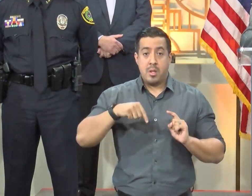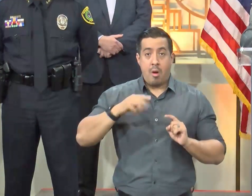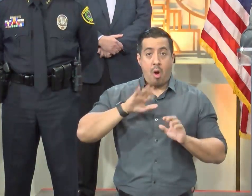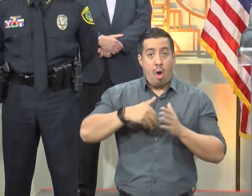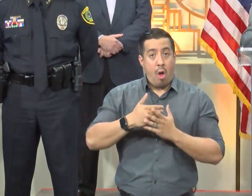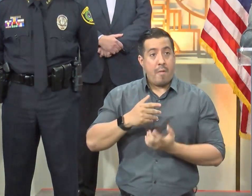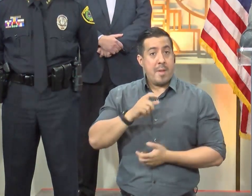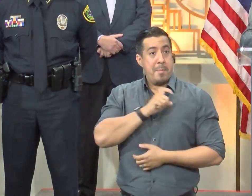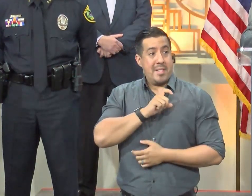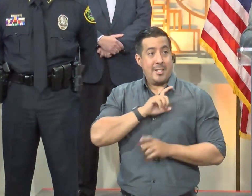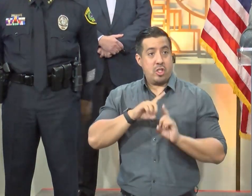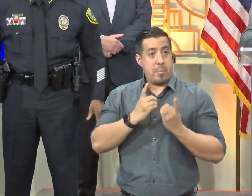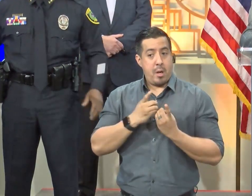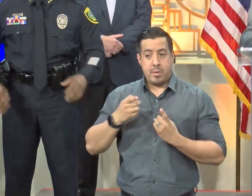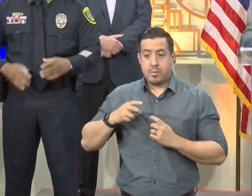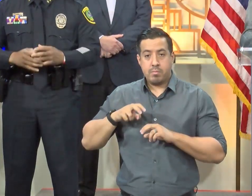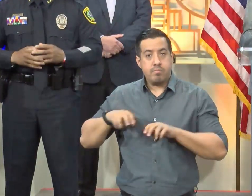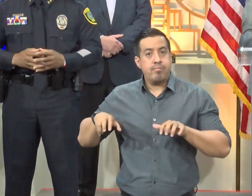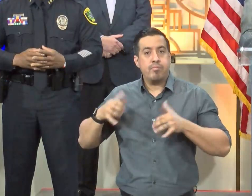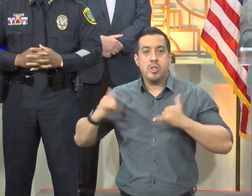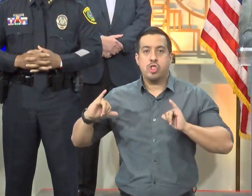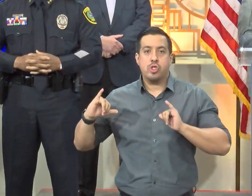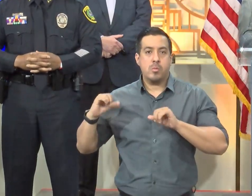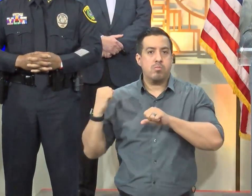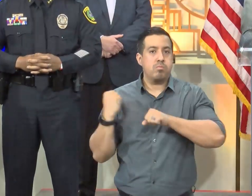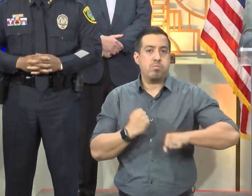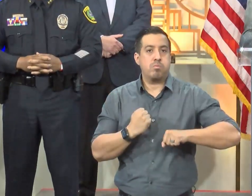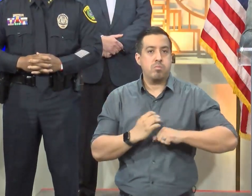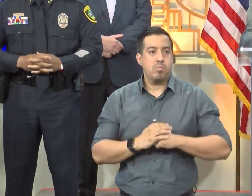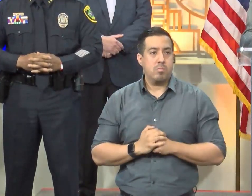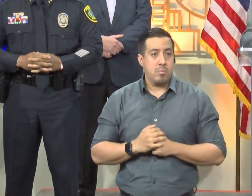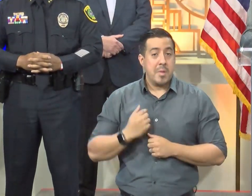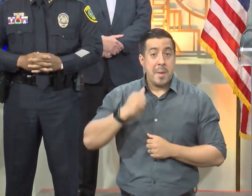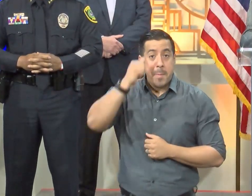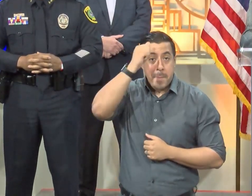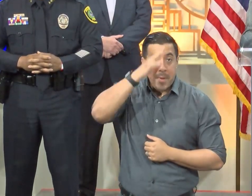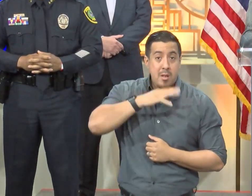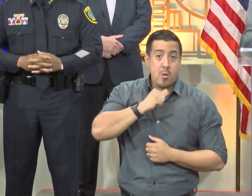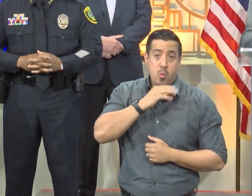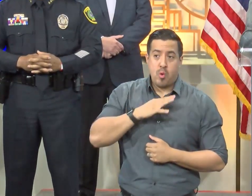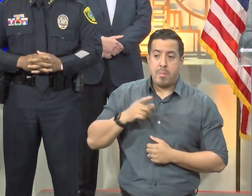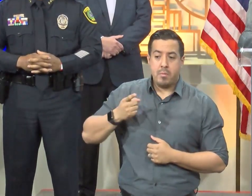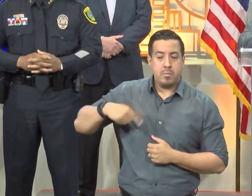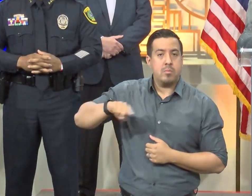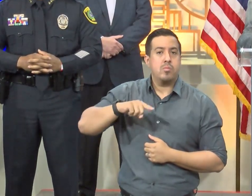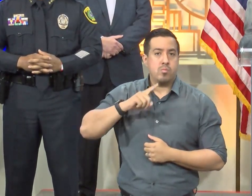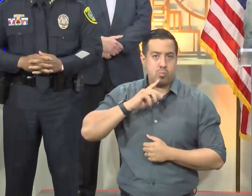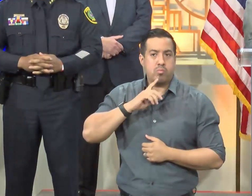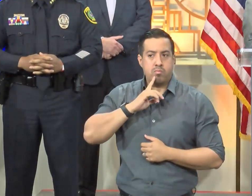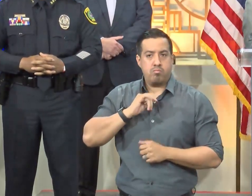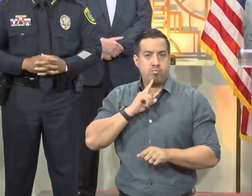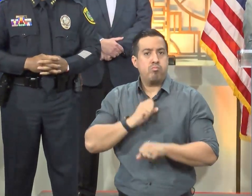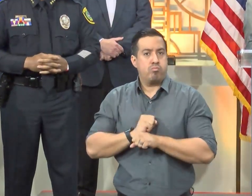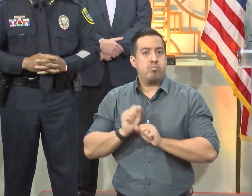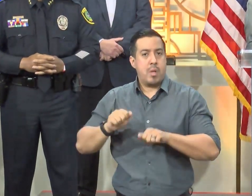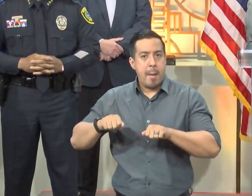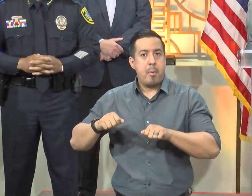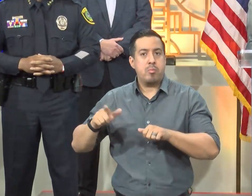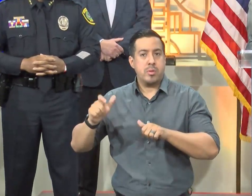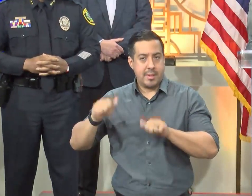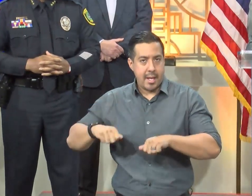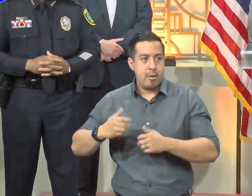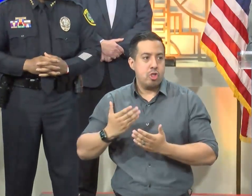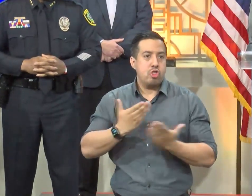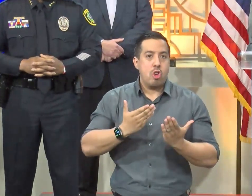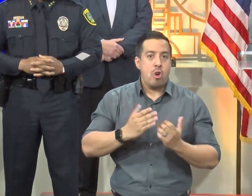Police Department is strong, and there are men and women who are fully capable to serve. With that